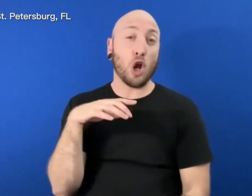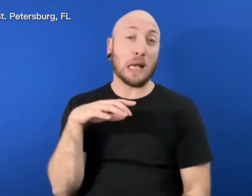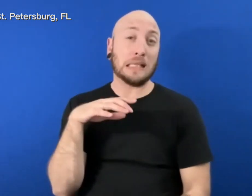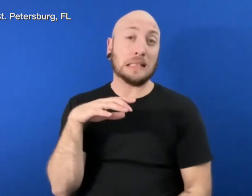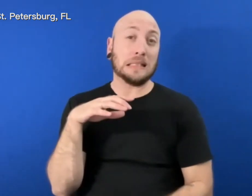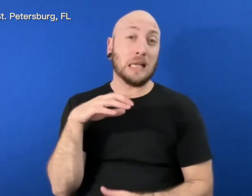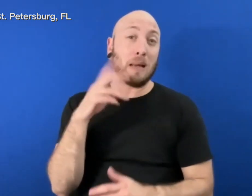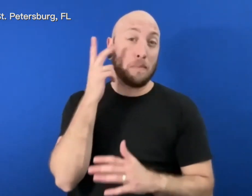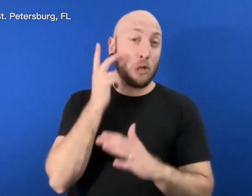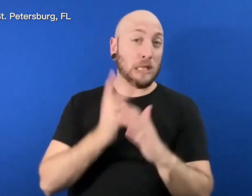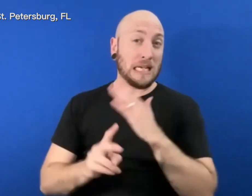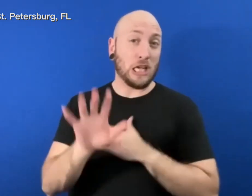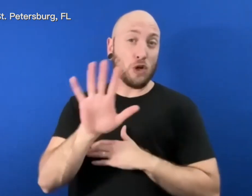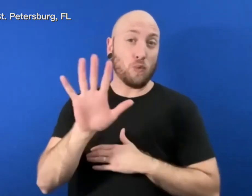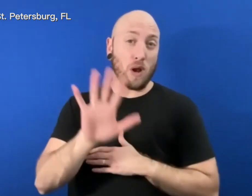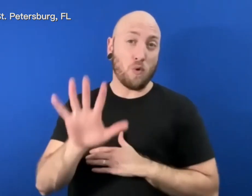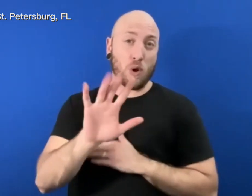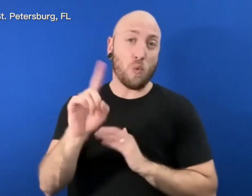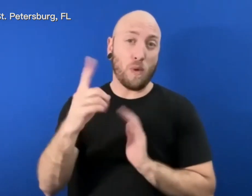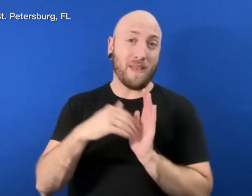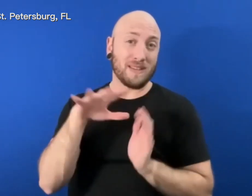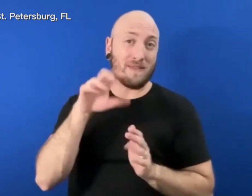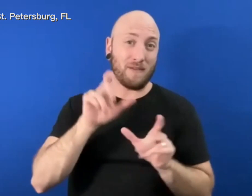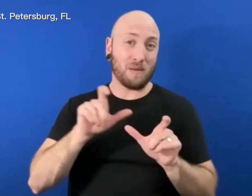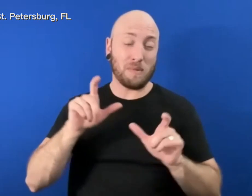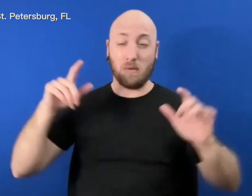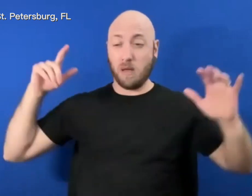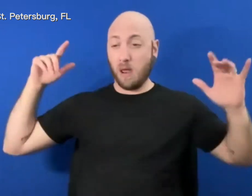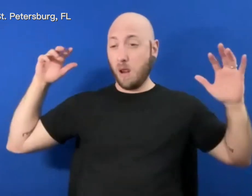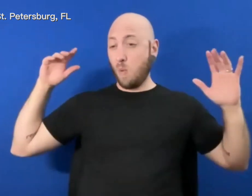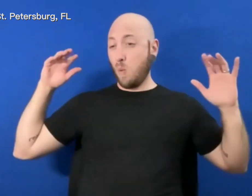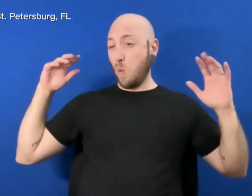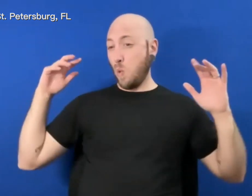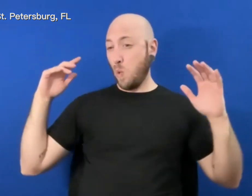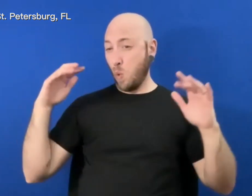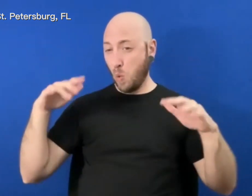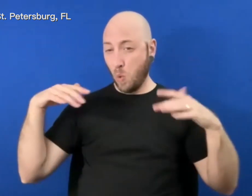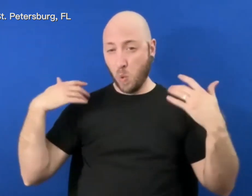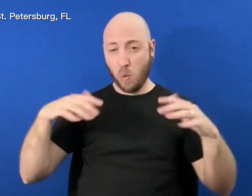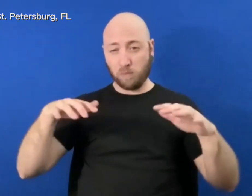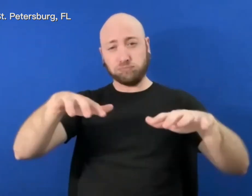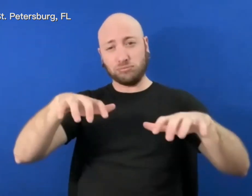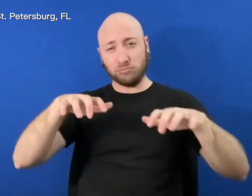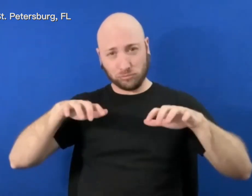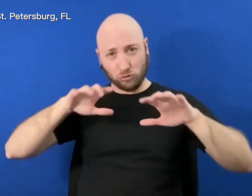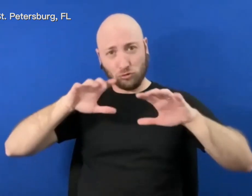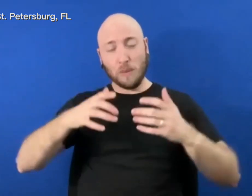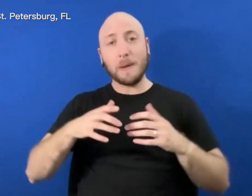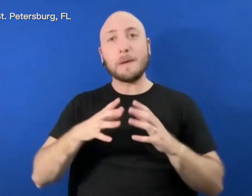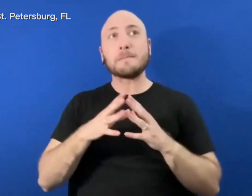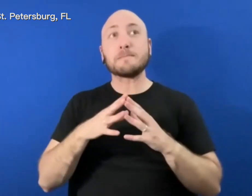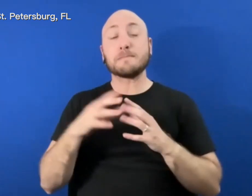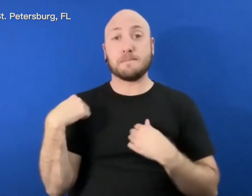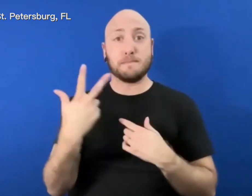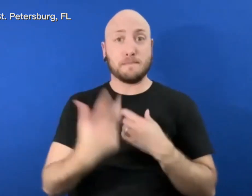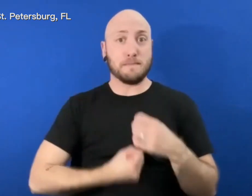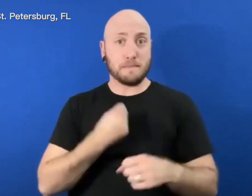for this convention. And so the last 2 years since I got sober, pretty